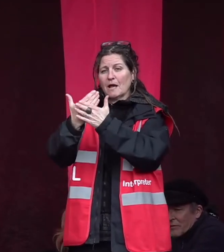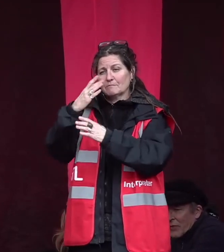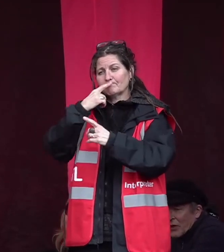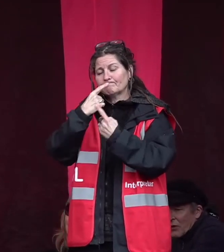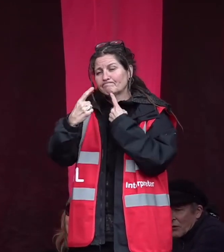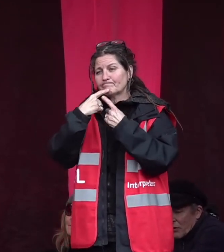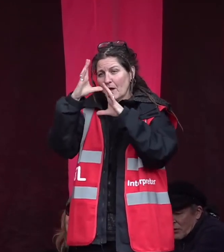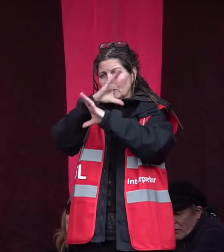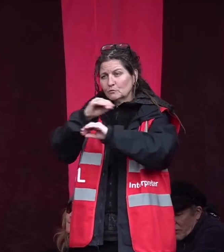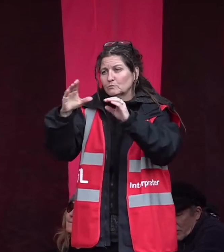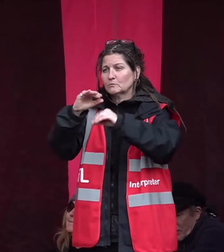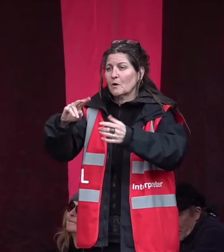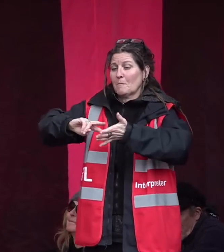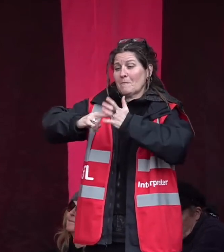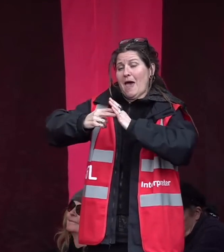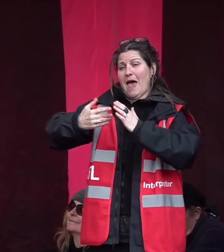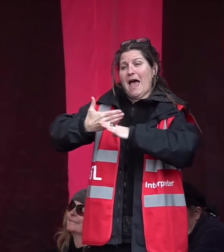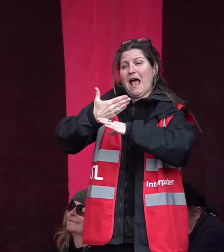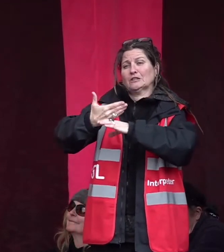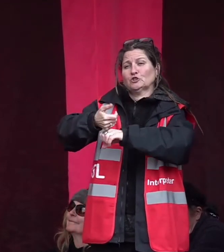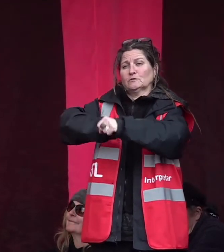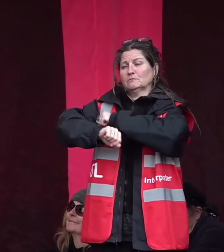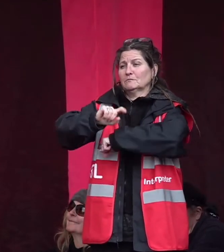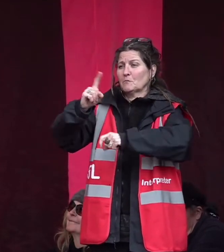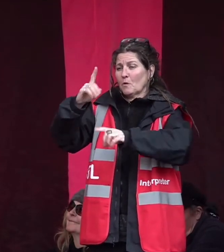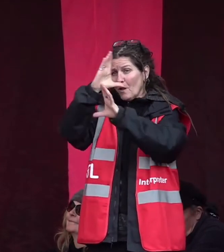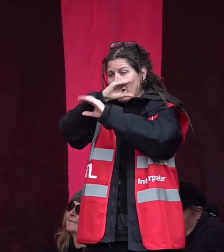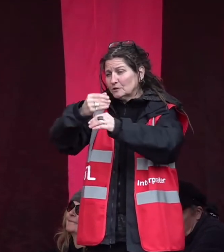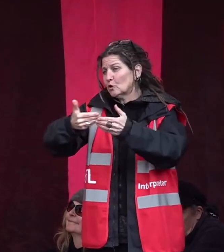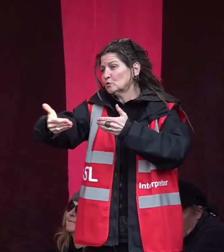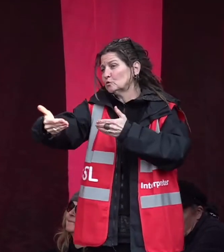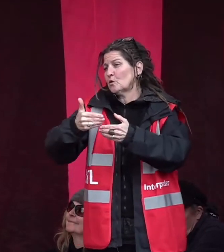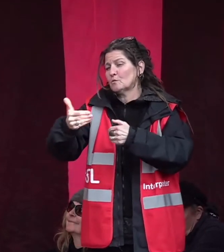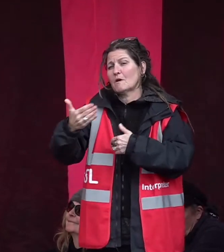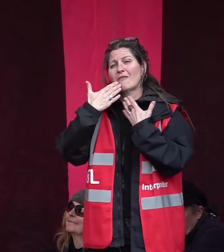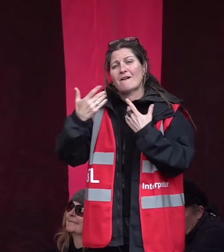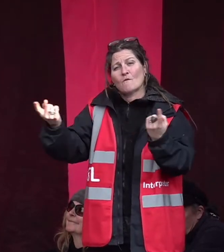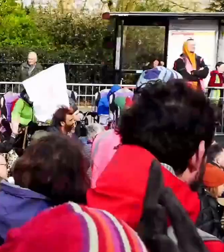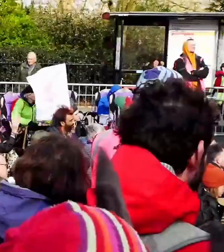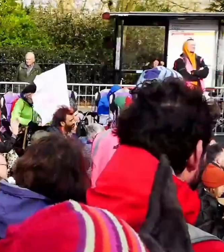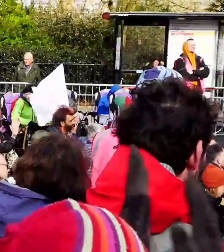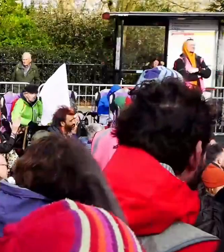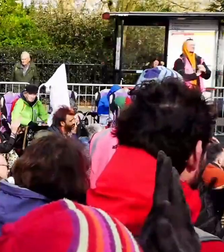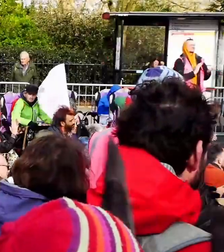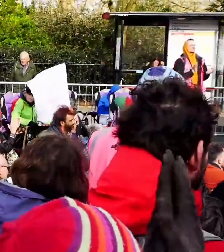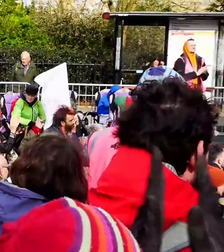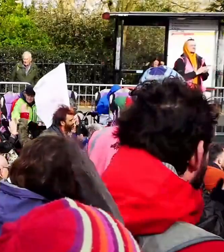know very soon. Thank you so much for being here and for witnessing this moment.